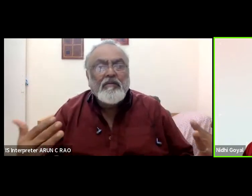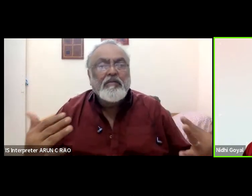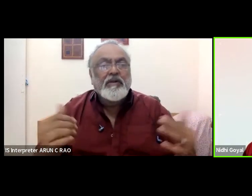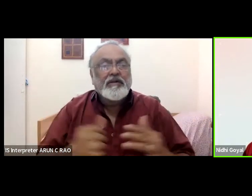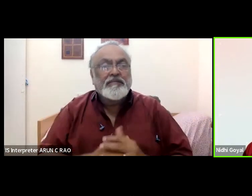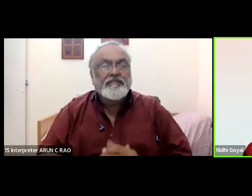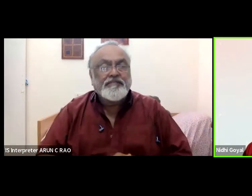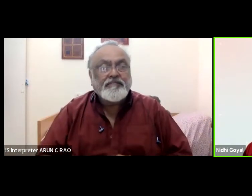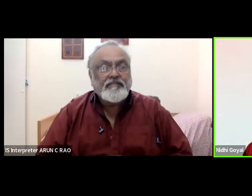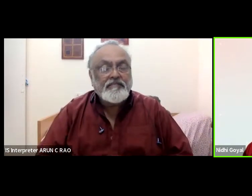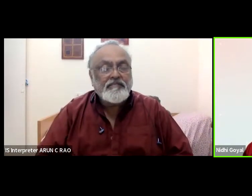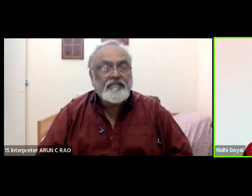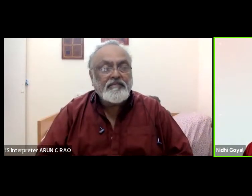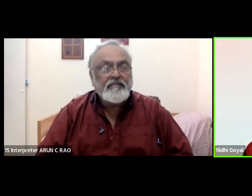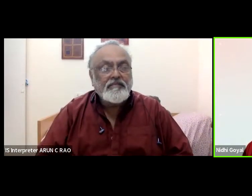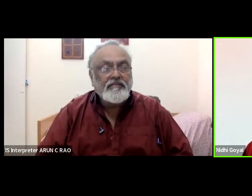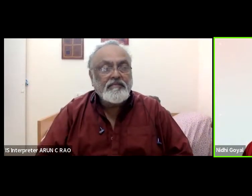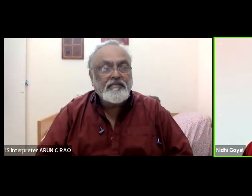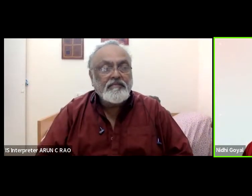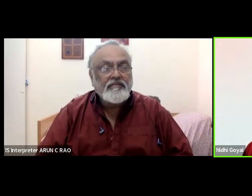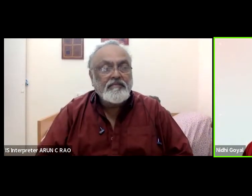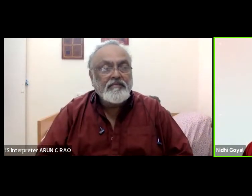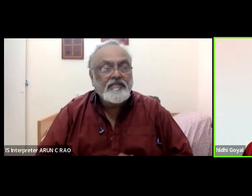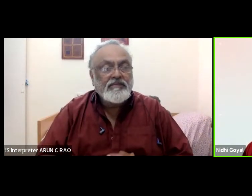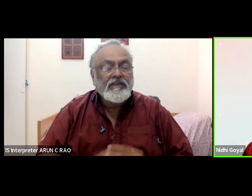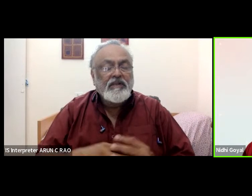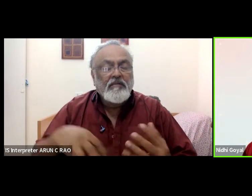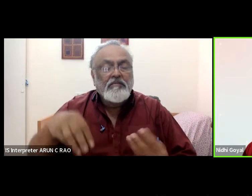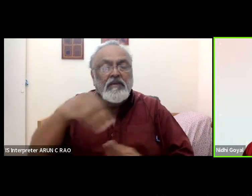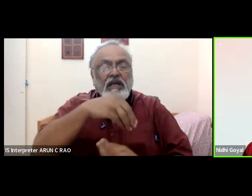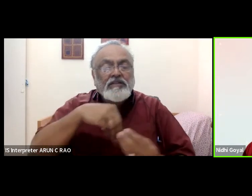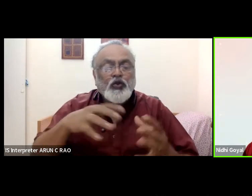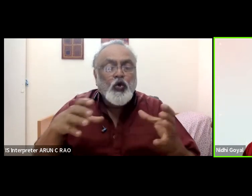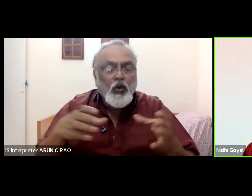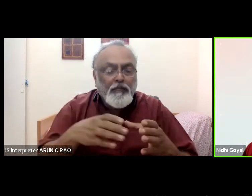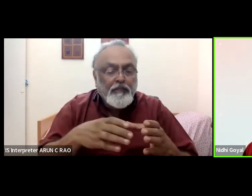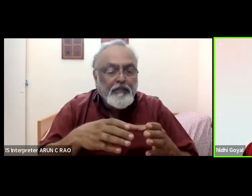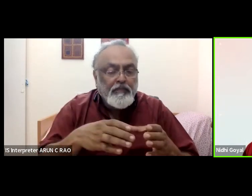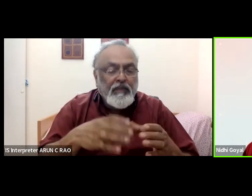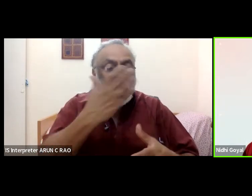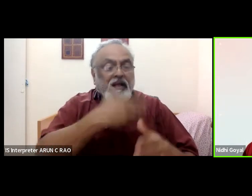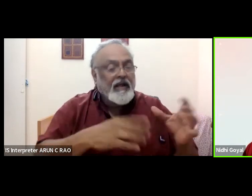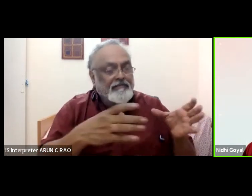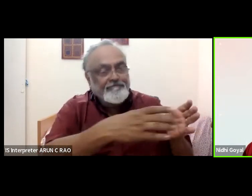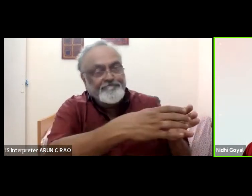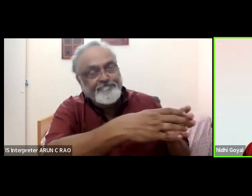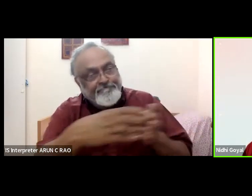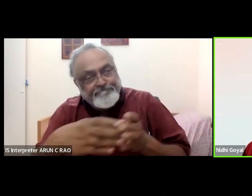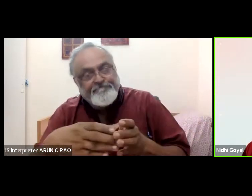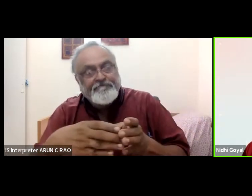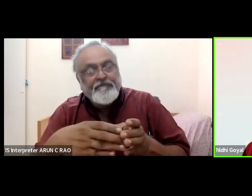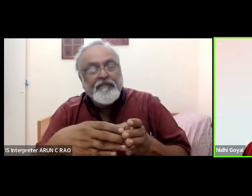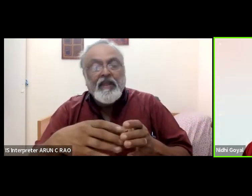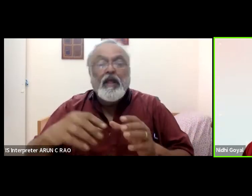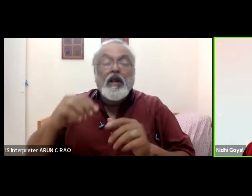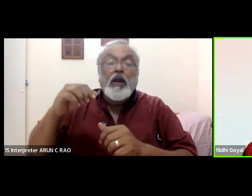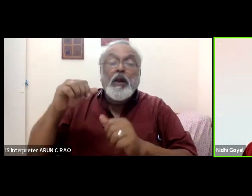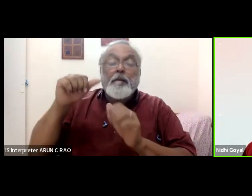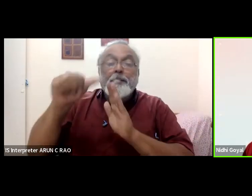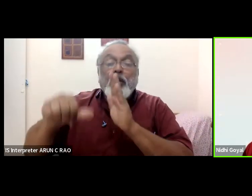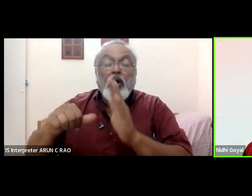mixed group of persons with disabilities, having with the policymakers at the table would be extremely important.